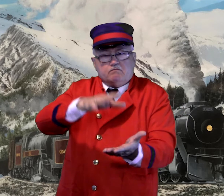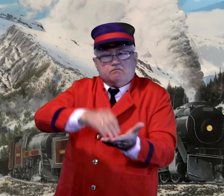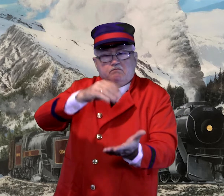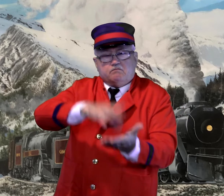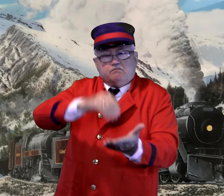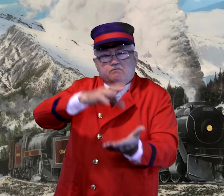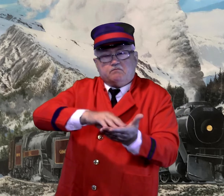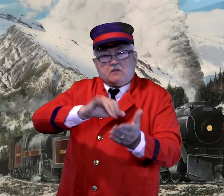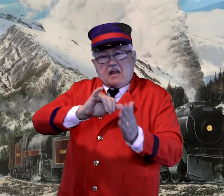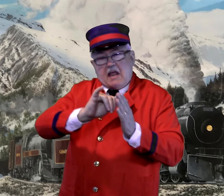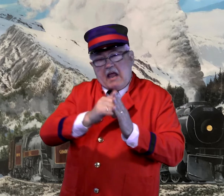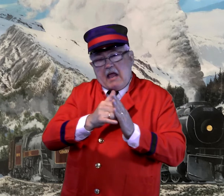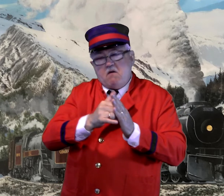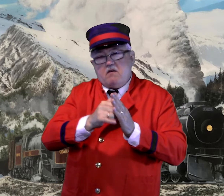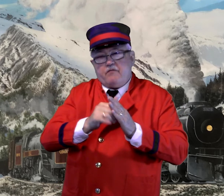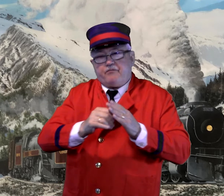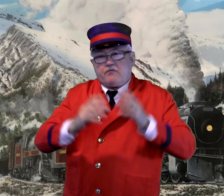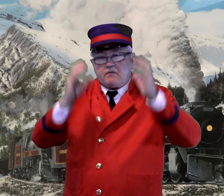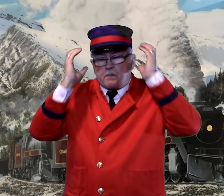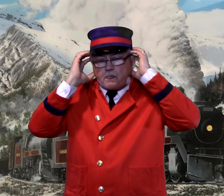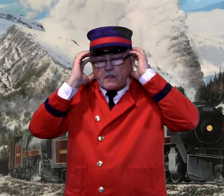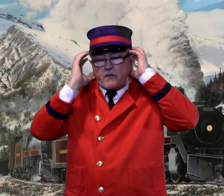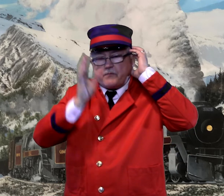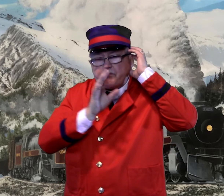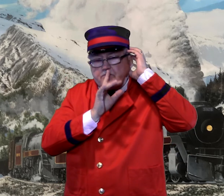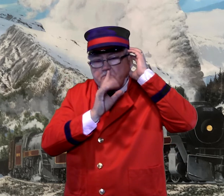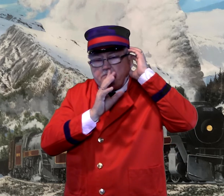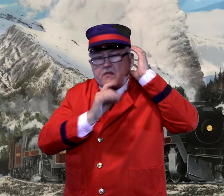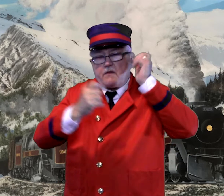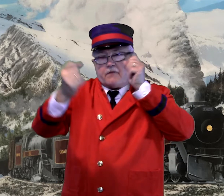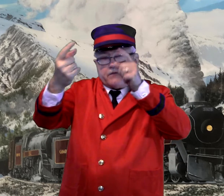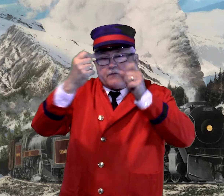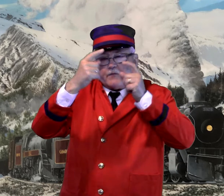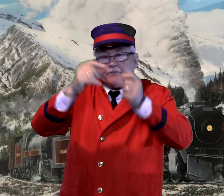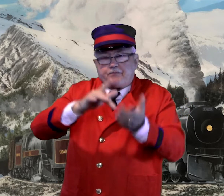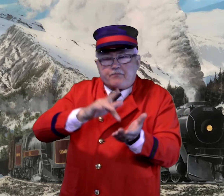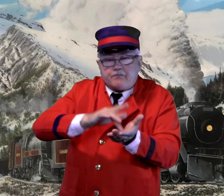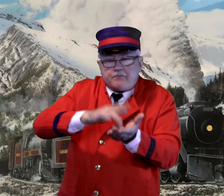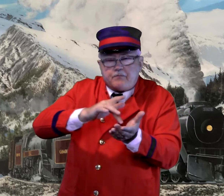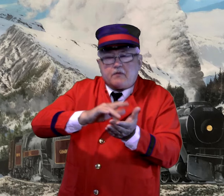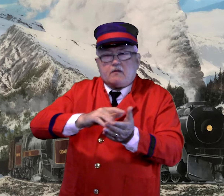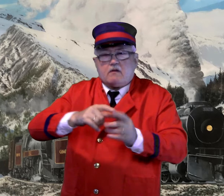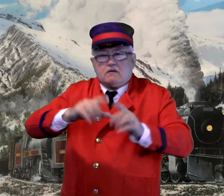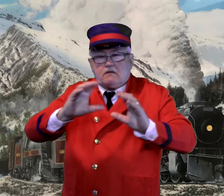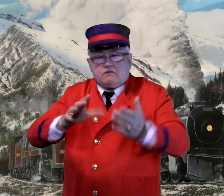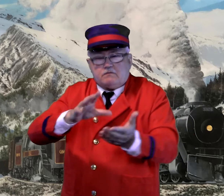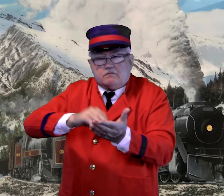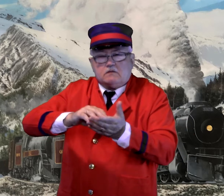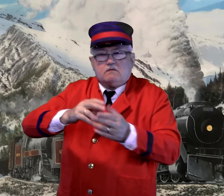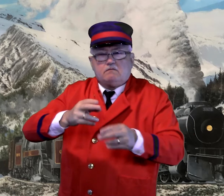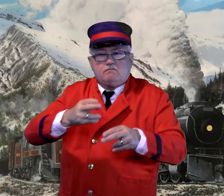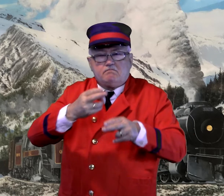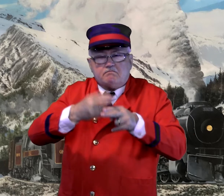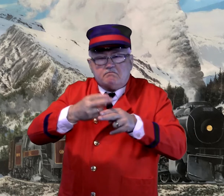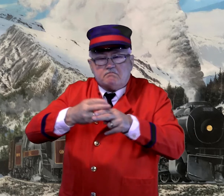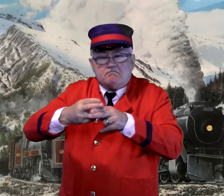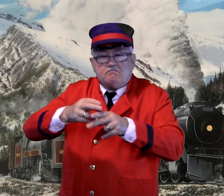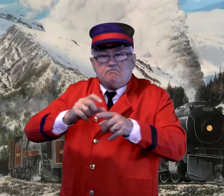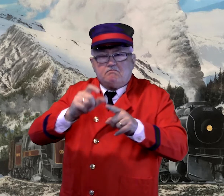personnel. In the schoolrooms, the operators could learn their trade, and they could learn how to communicate with